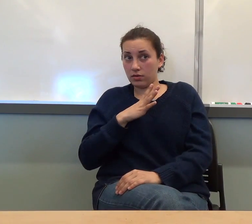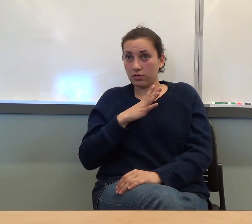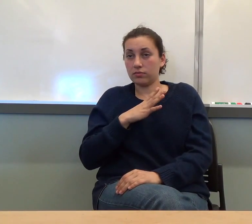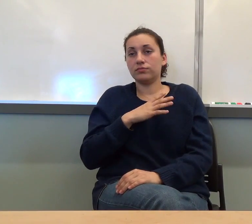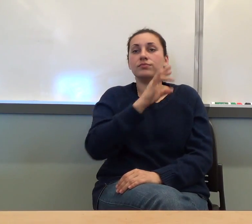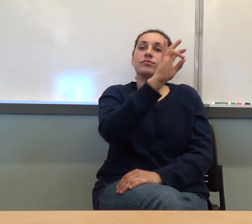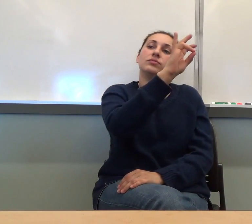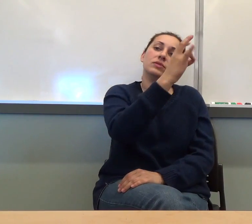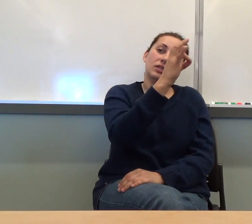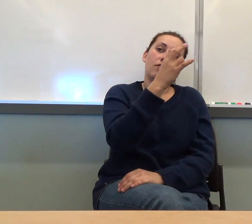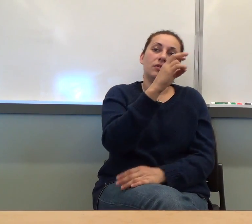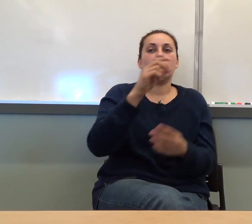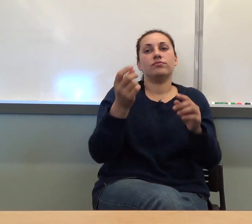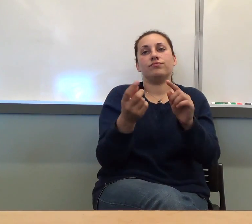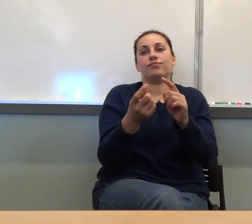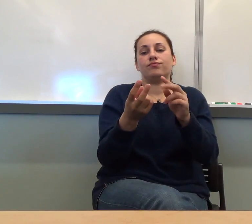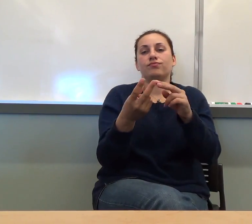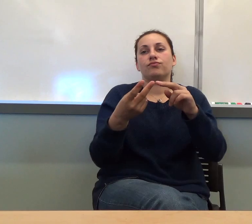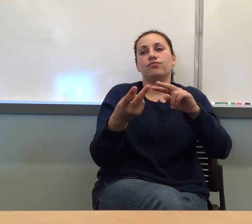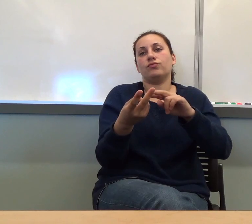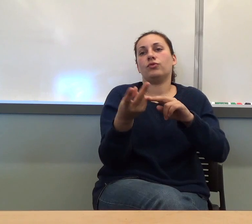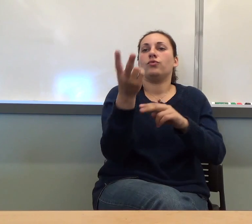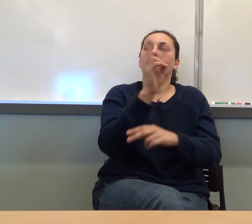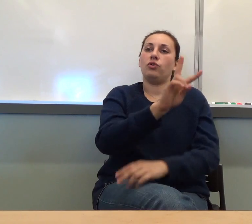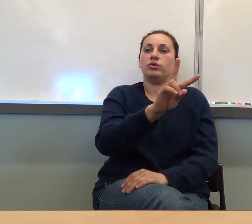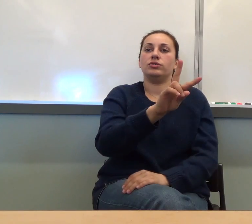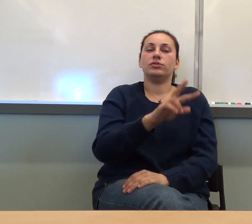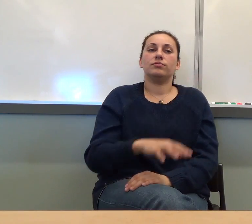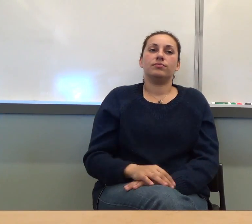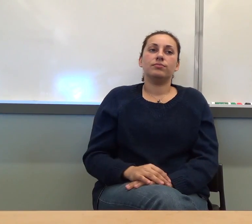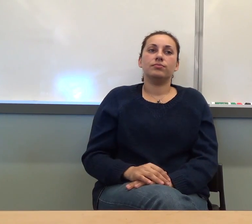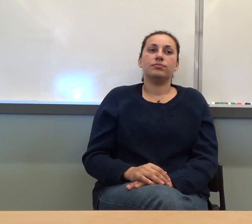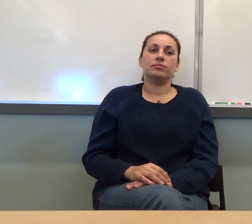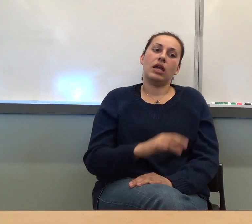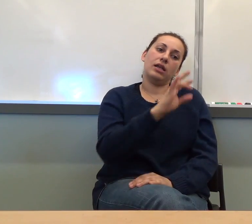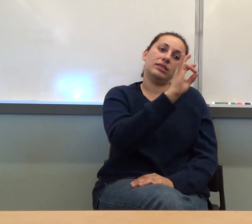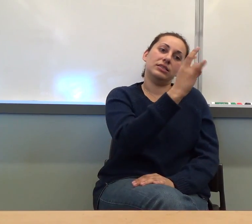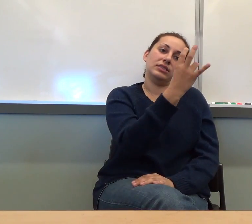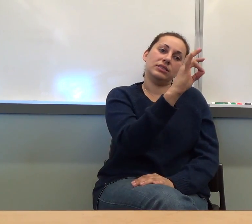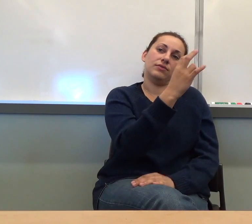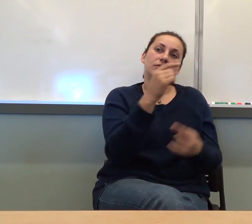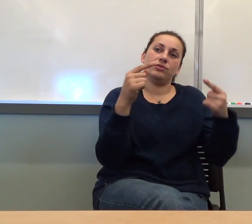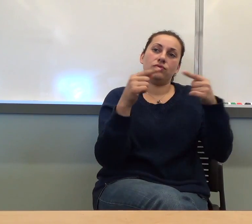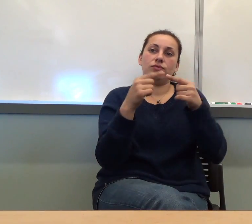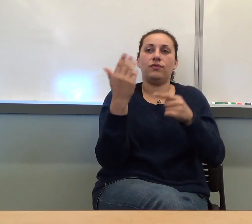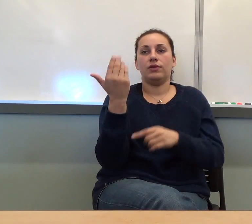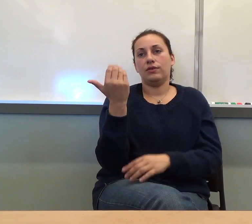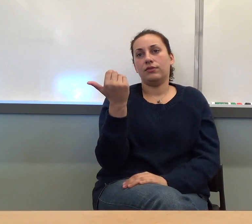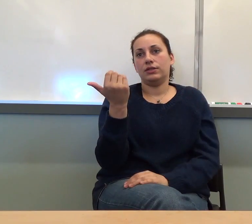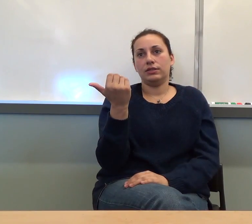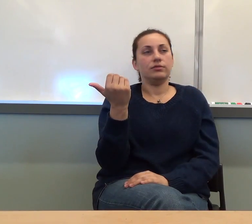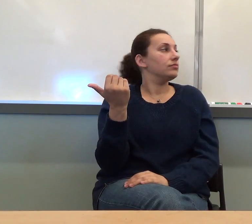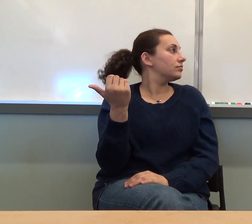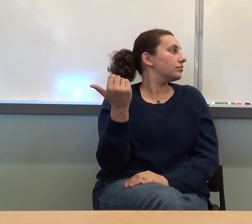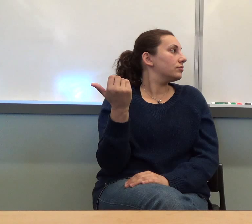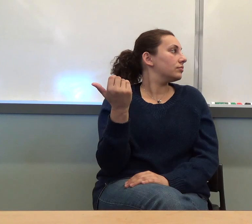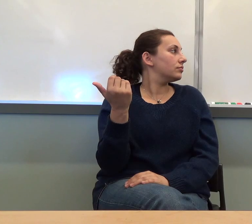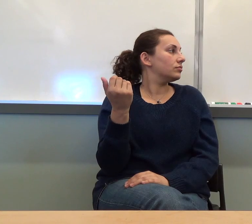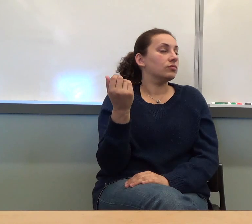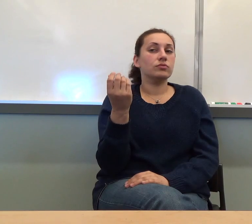Of course, it's the reverse of that. It's going to be 17 to 15, or like this. That's the preferred